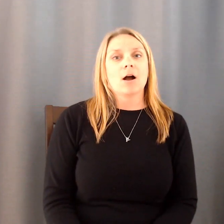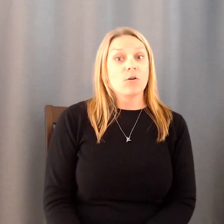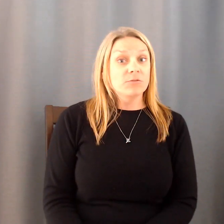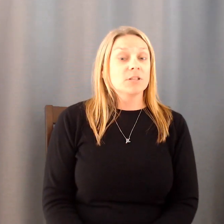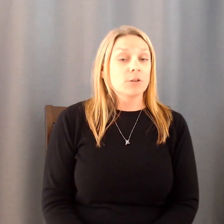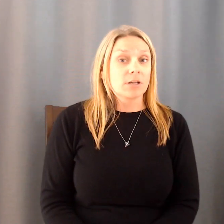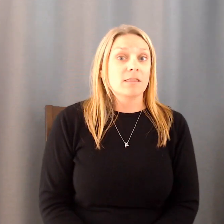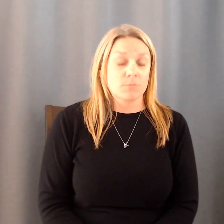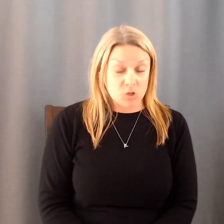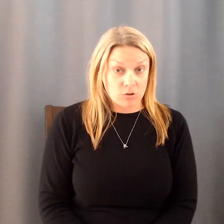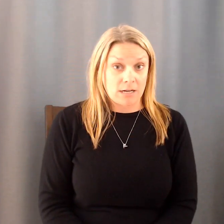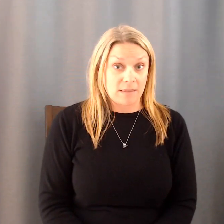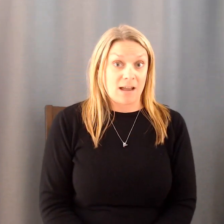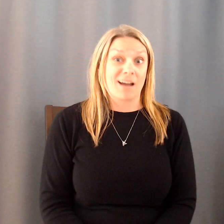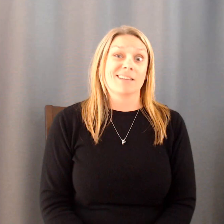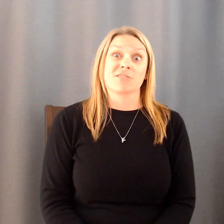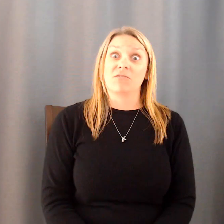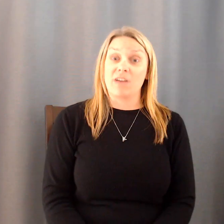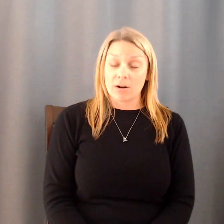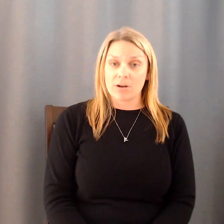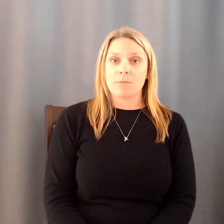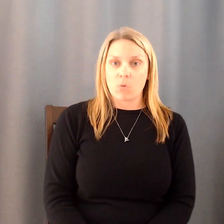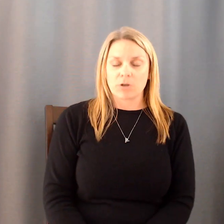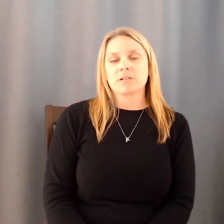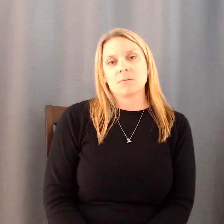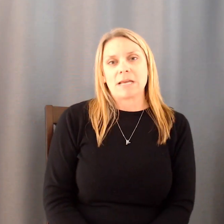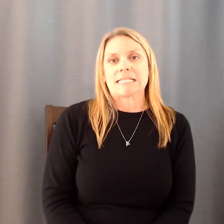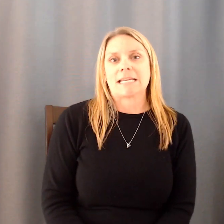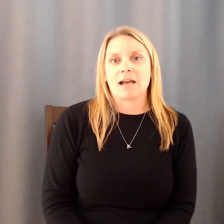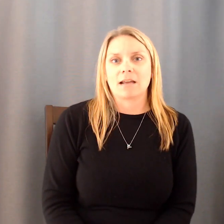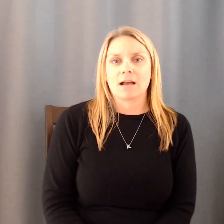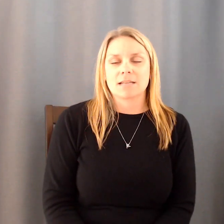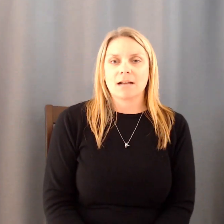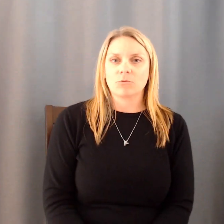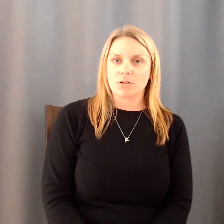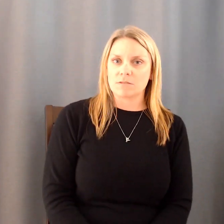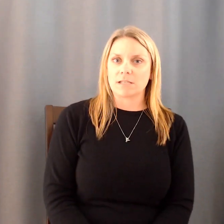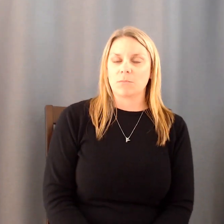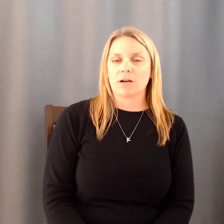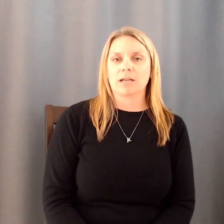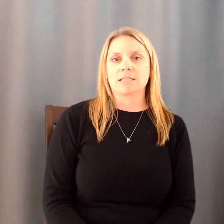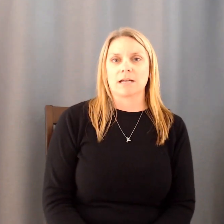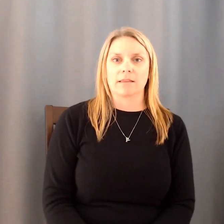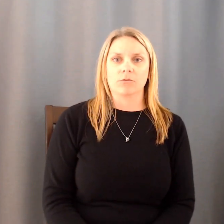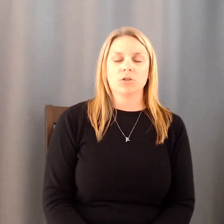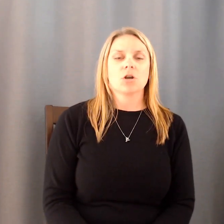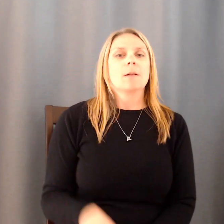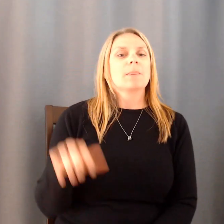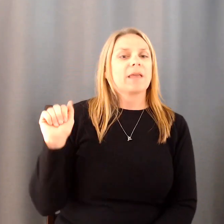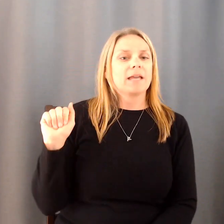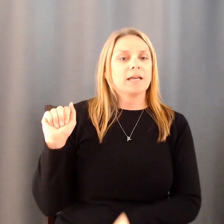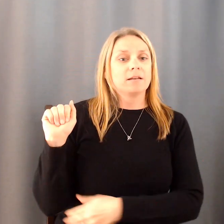Hopefully looking them straight in the eye. It's very important to maintain eye contact when using American Sign Language. And